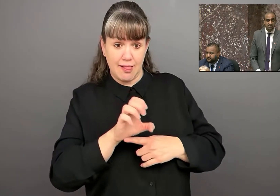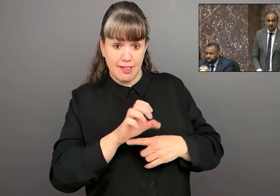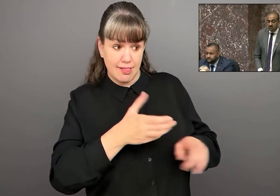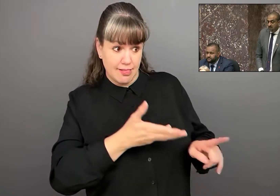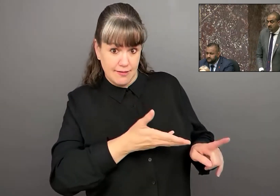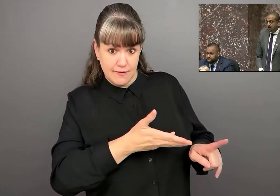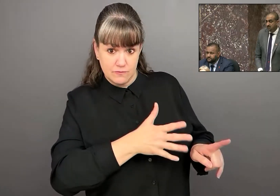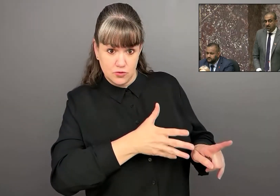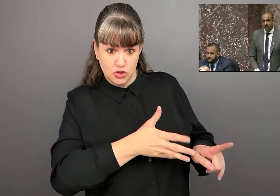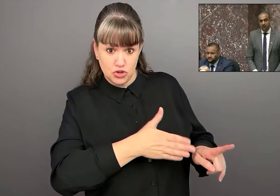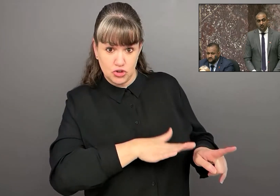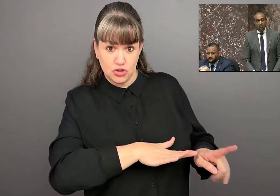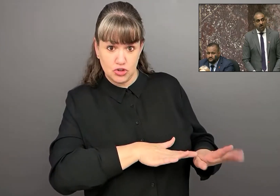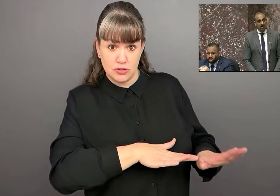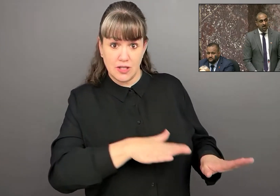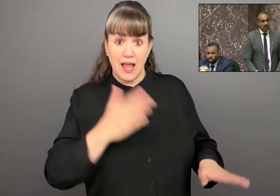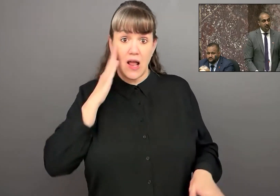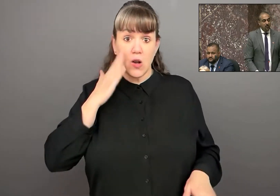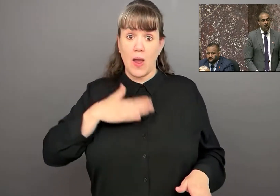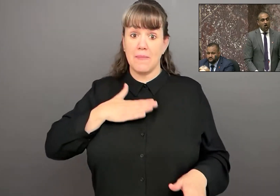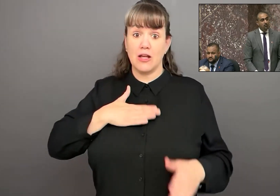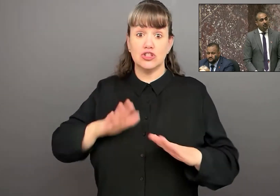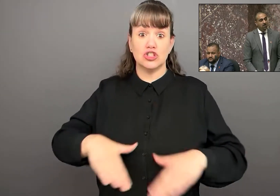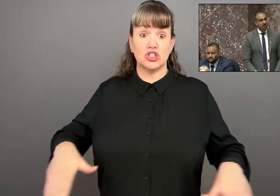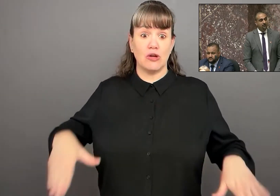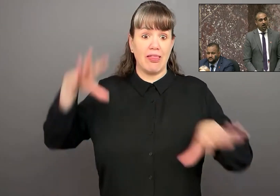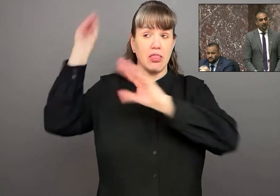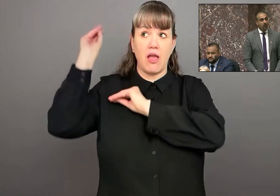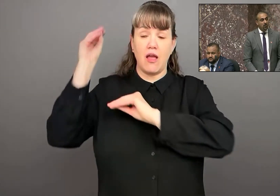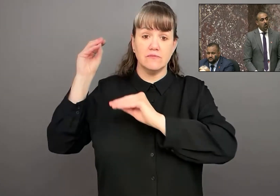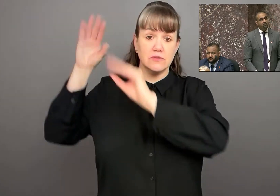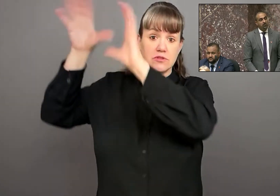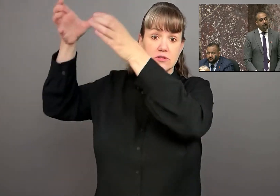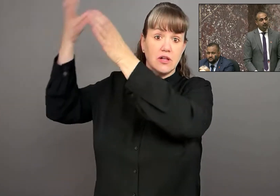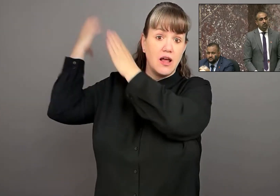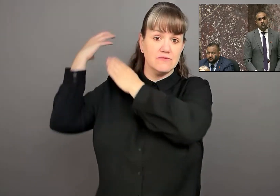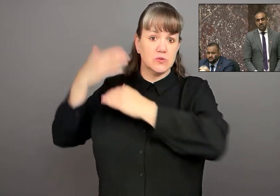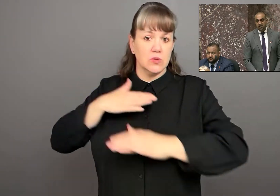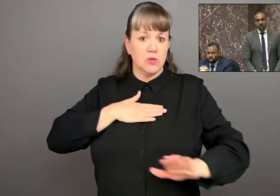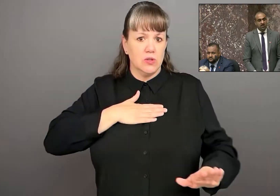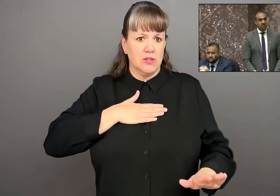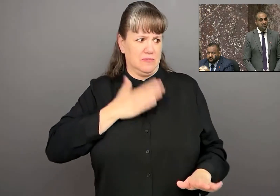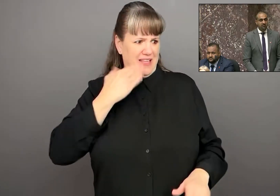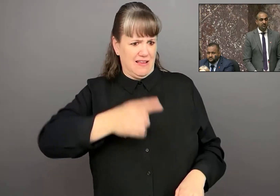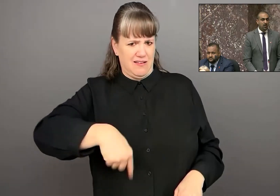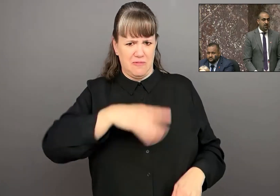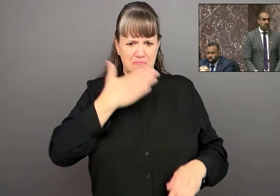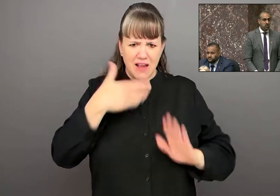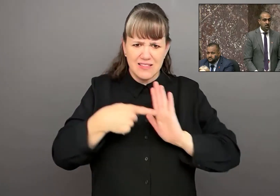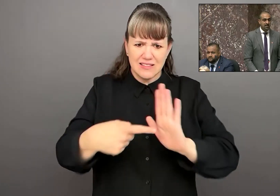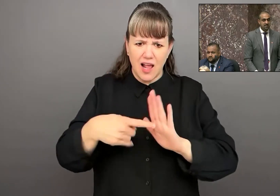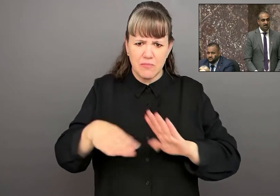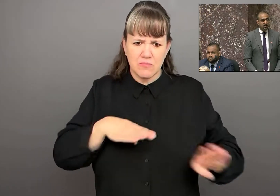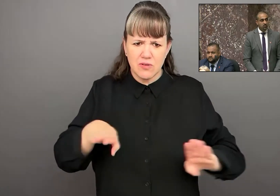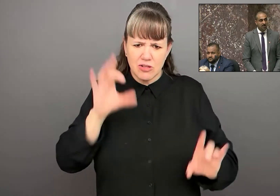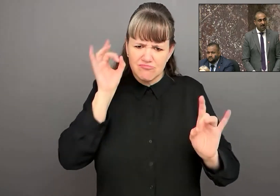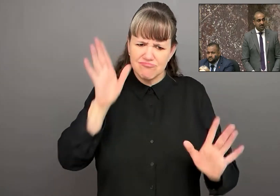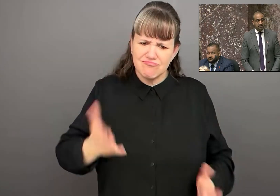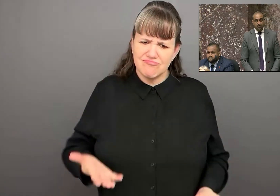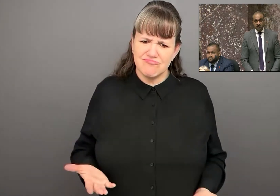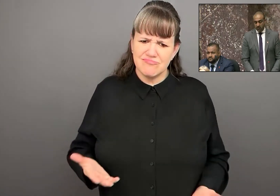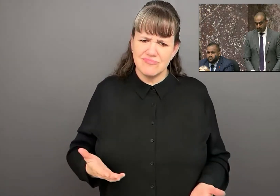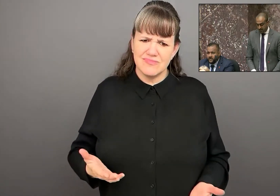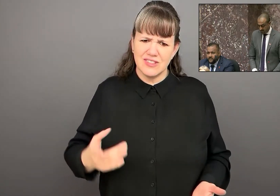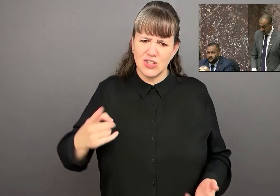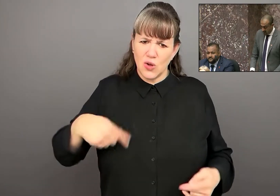place. For a hopeful future leader of the Conservative Party, surely that's not how you want to act